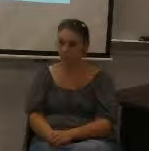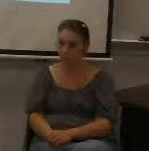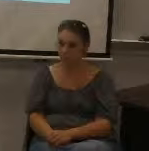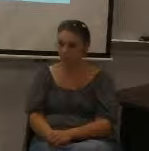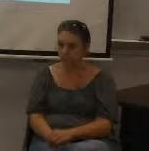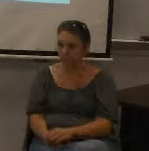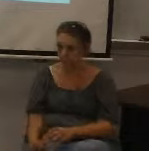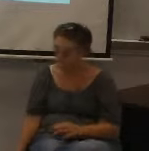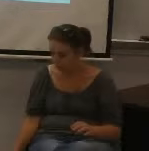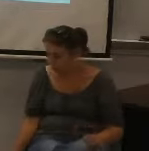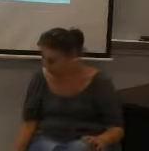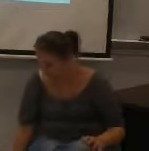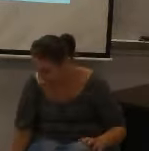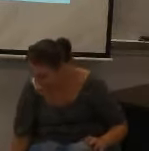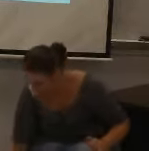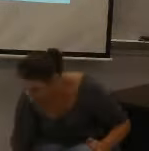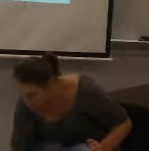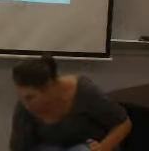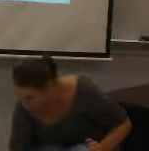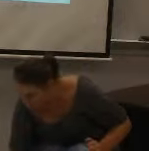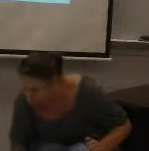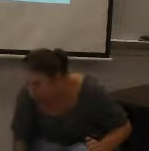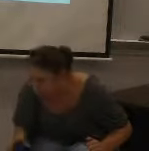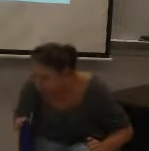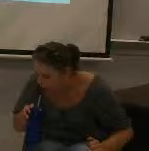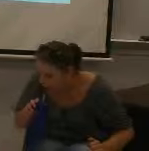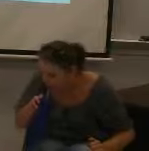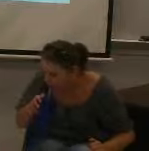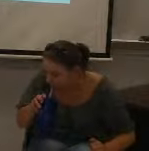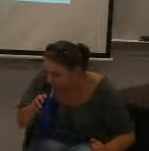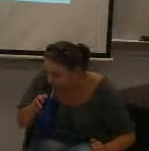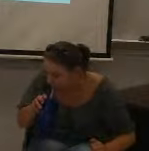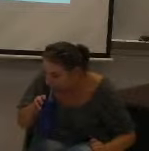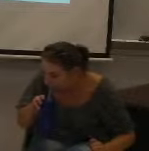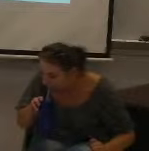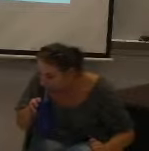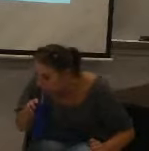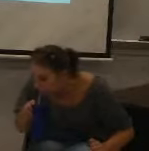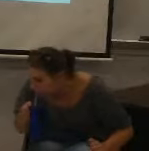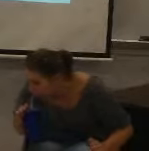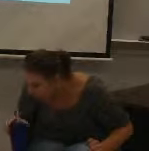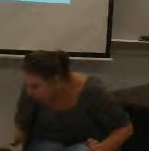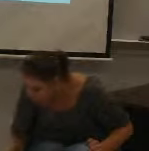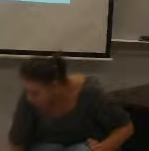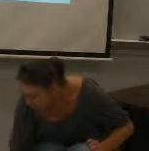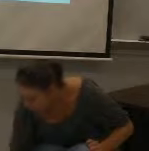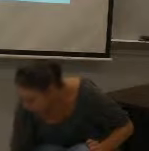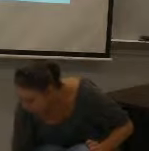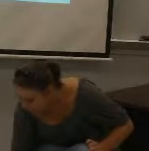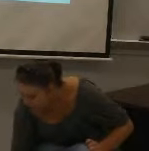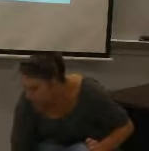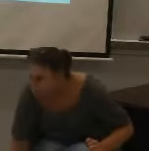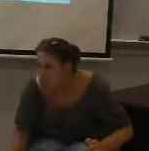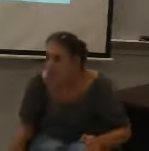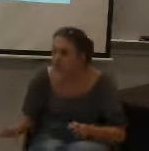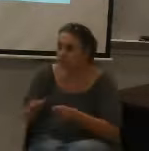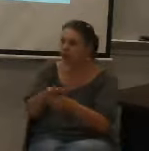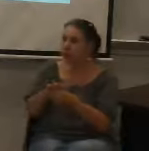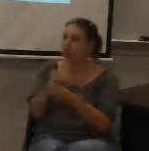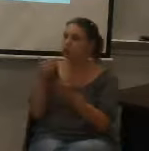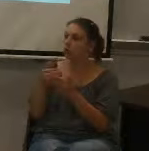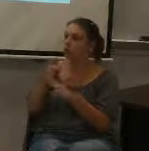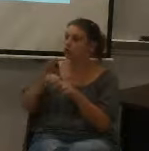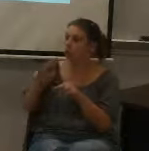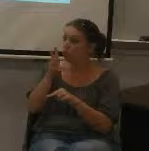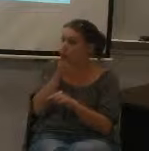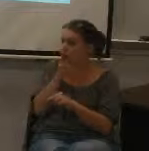deep. In areas that are close to salt waters, this can be very important, particularly in coastal areas where you have